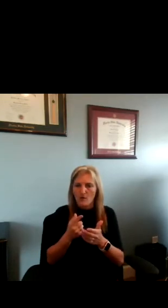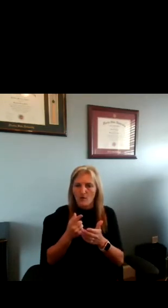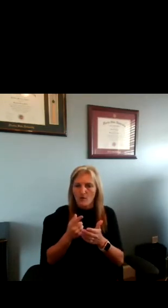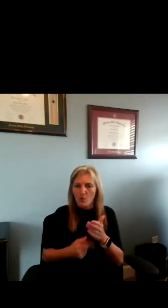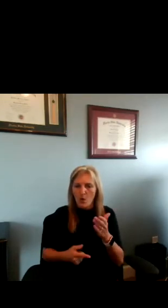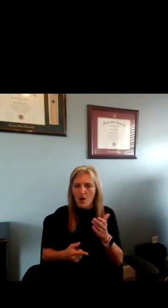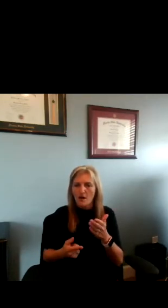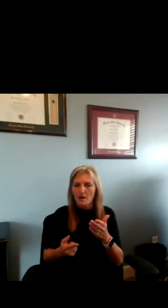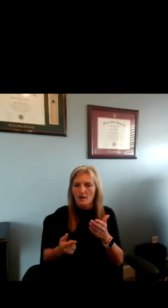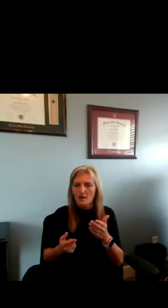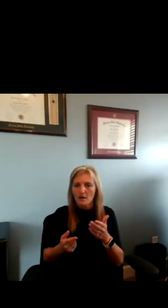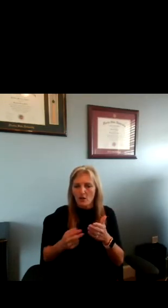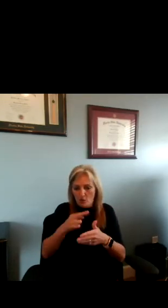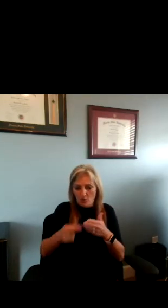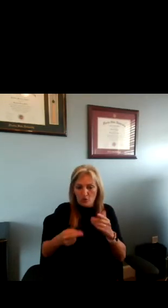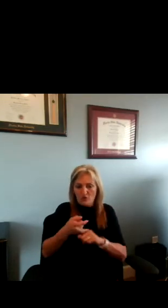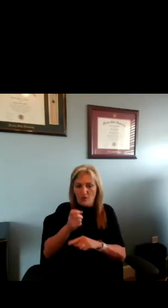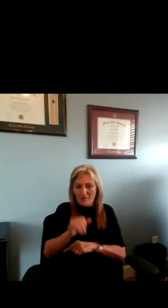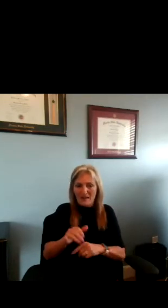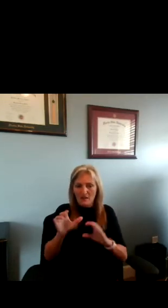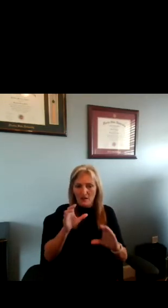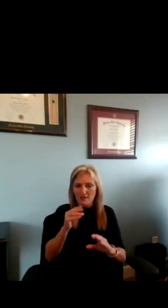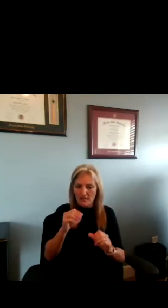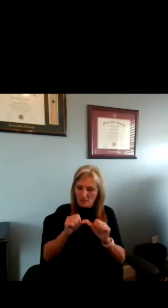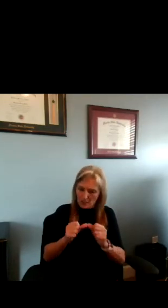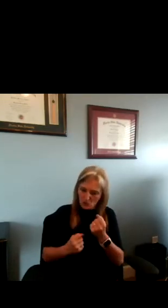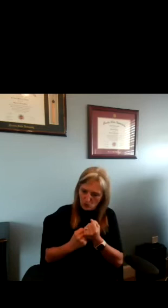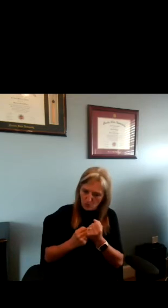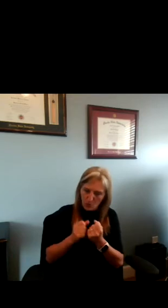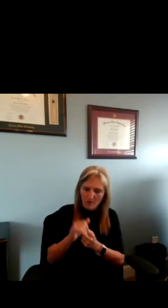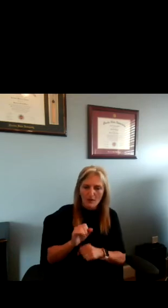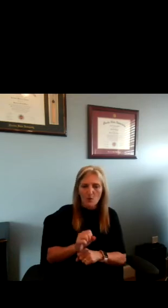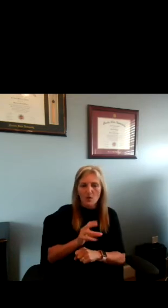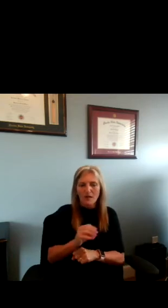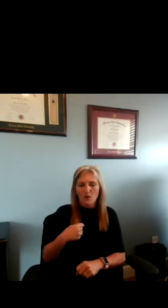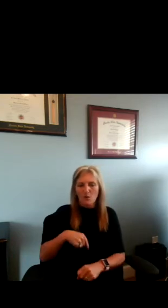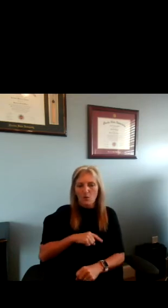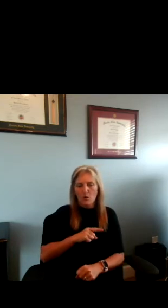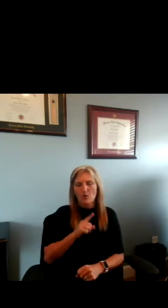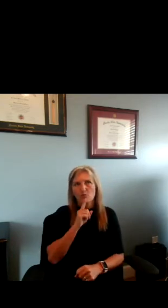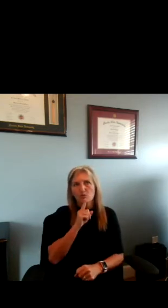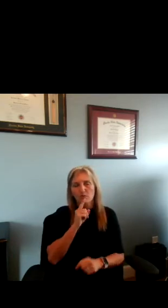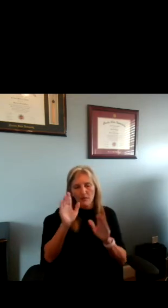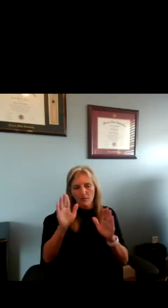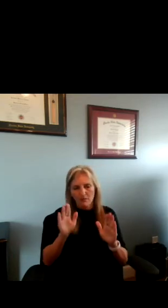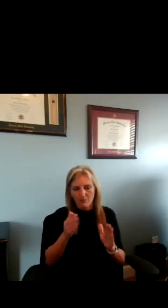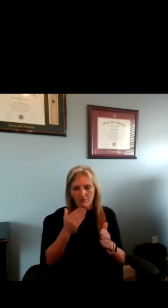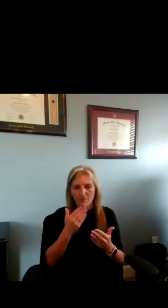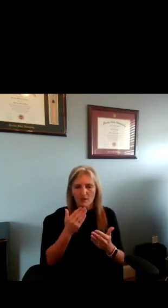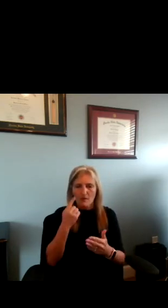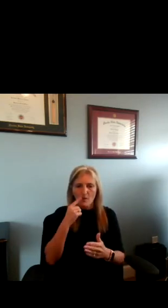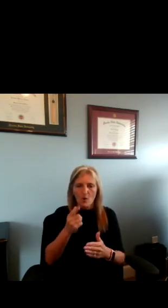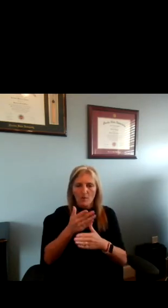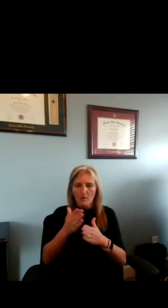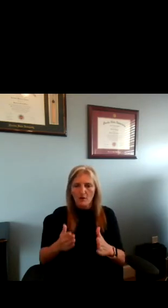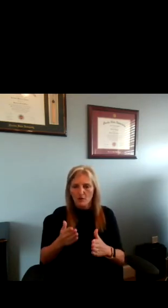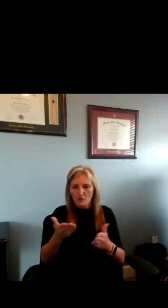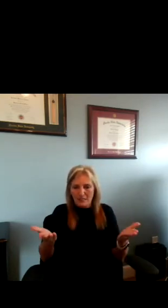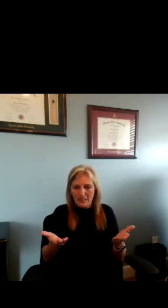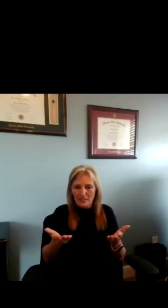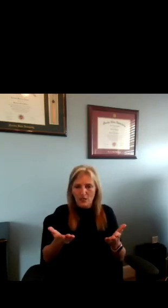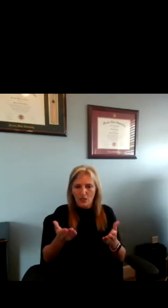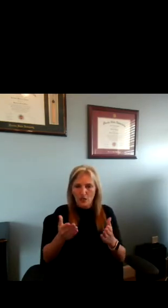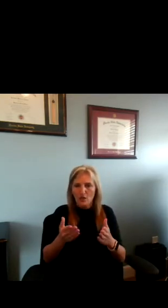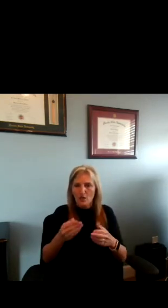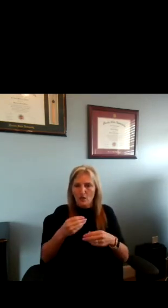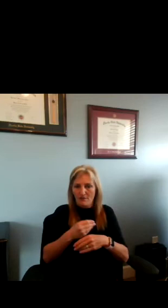to follow what comes of this conversation and continue to support this work. And we are so incredibly grateful to have the partners convened here virtually who are committed